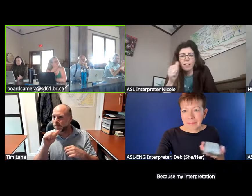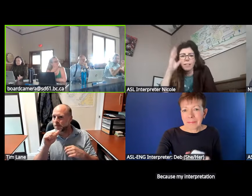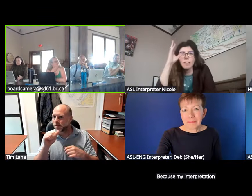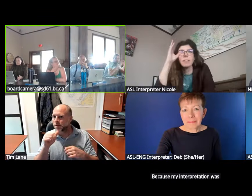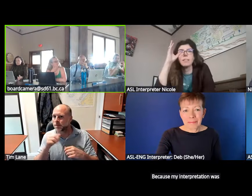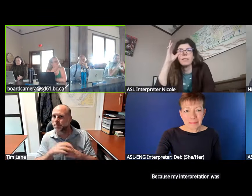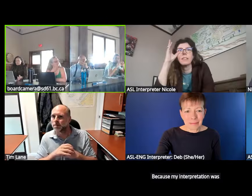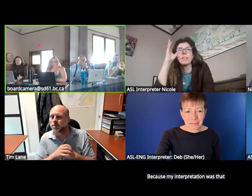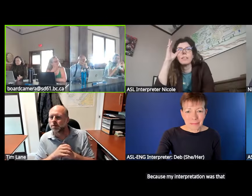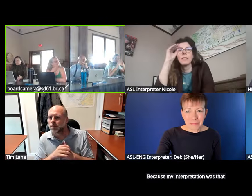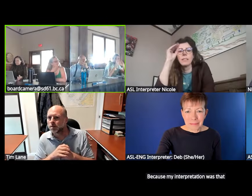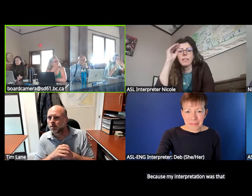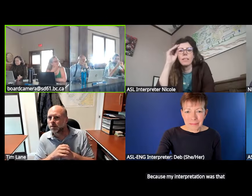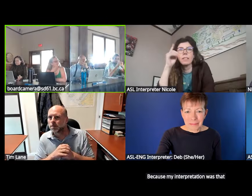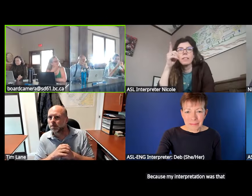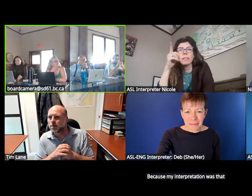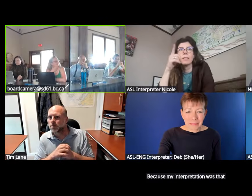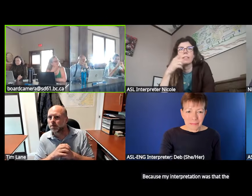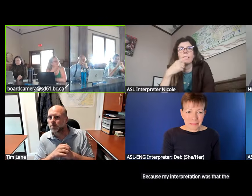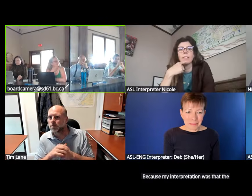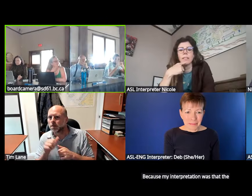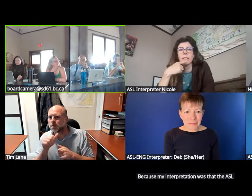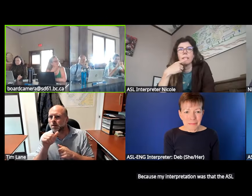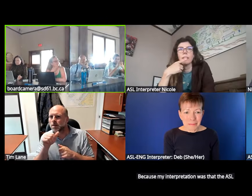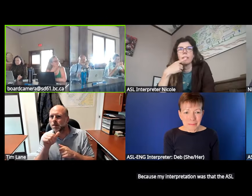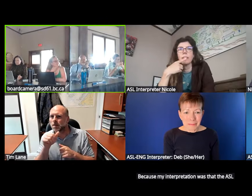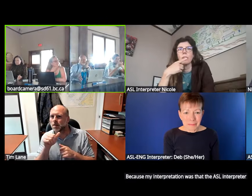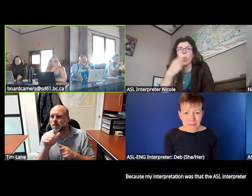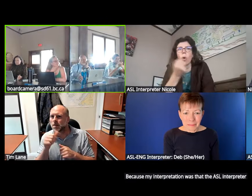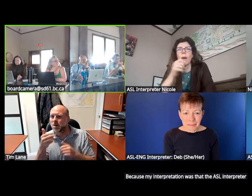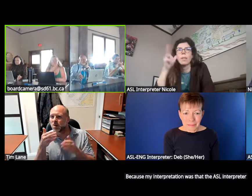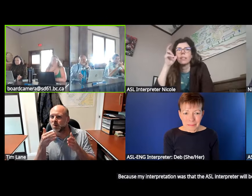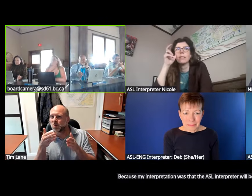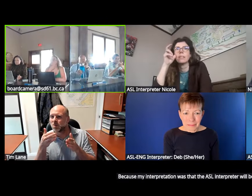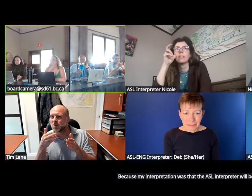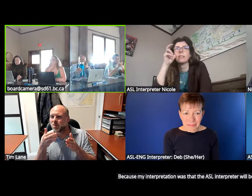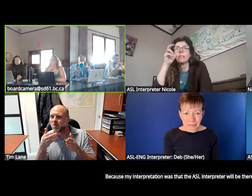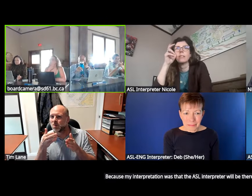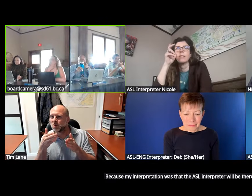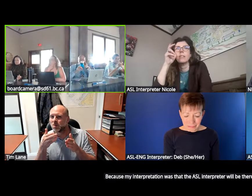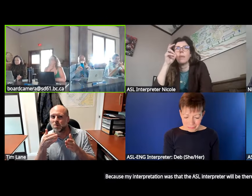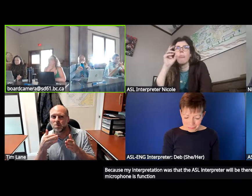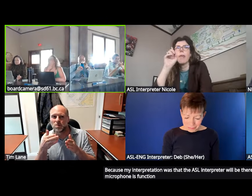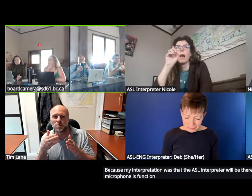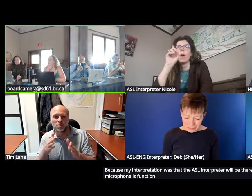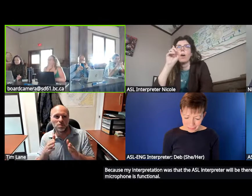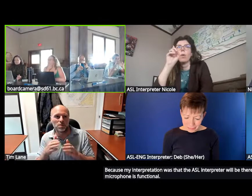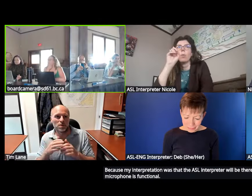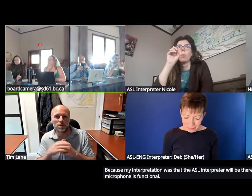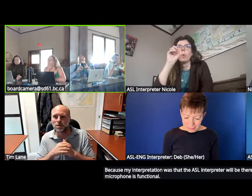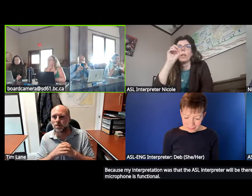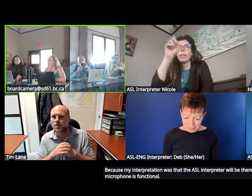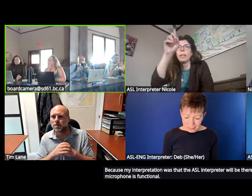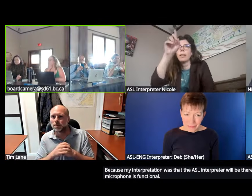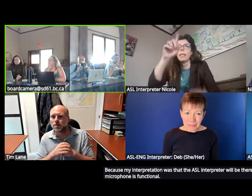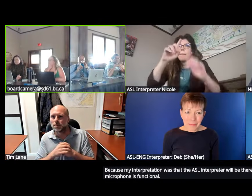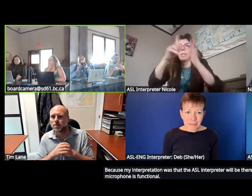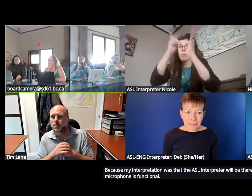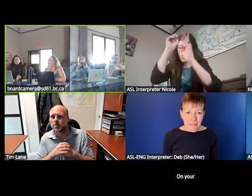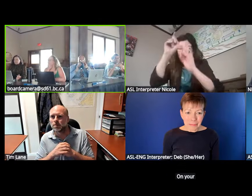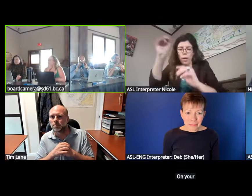was that the ASL interpreter will be there, but your microphone is functional on your